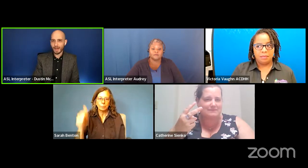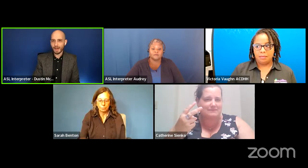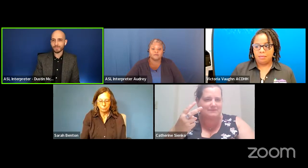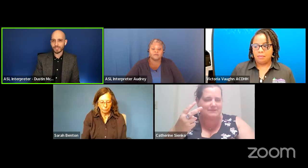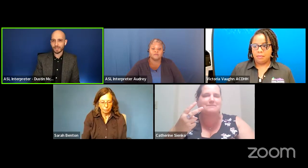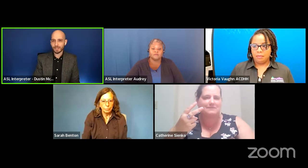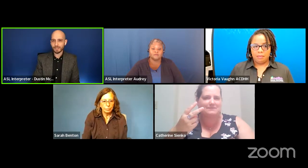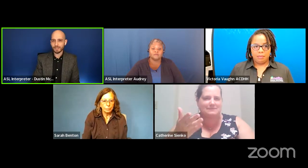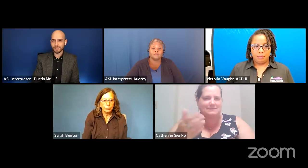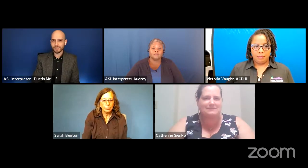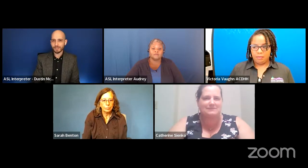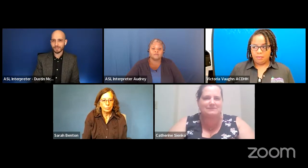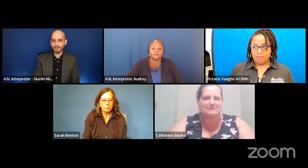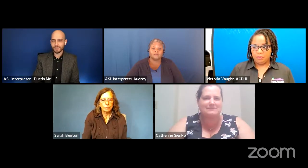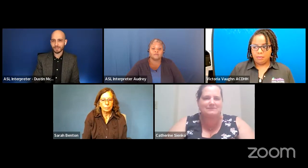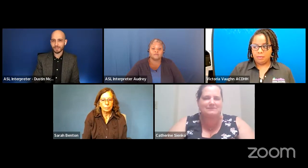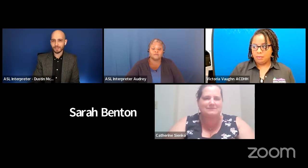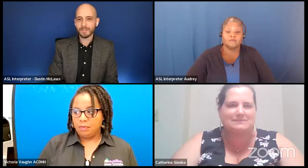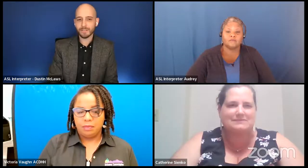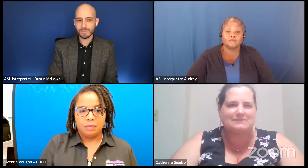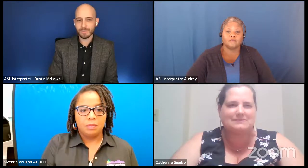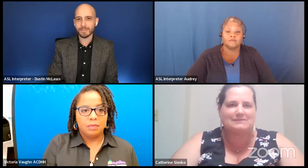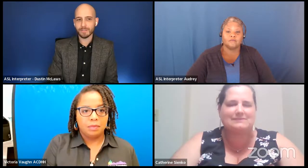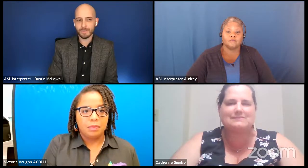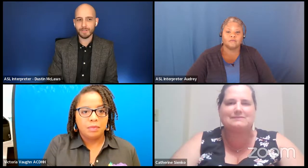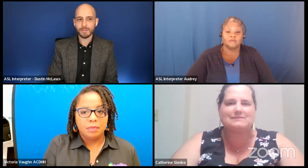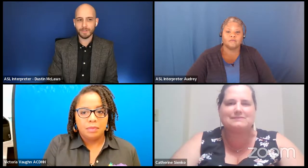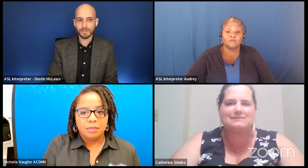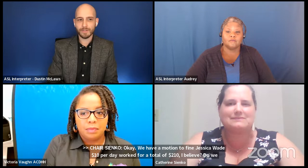Do we That's have a correct, second? 210.